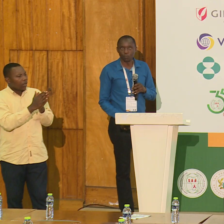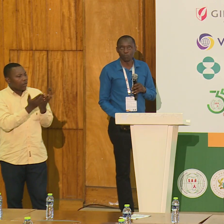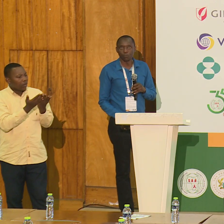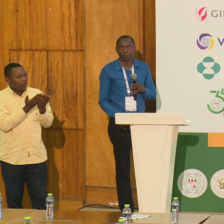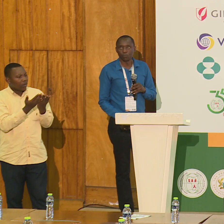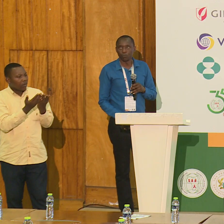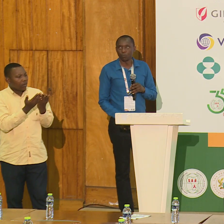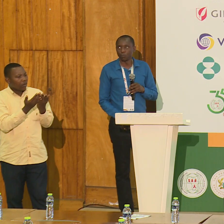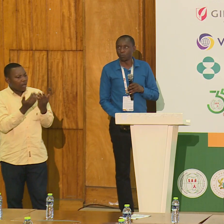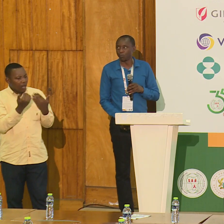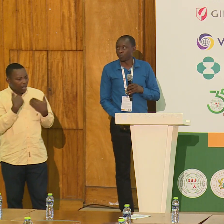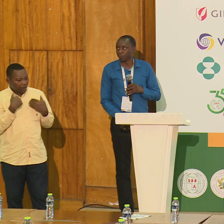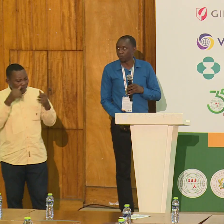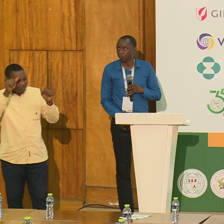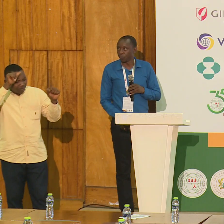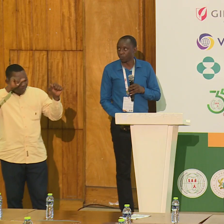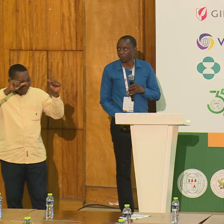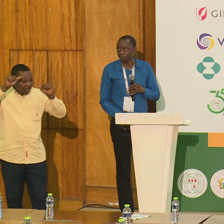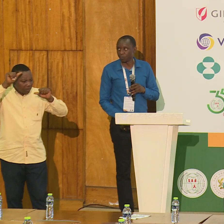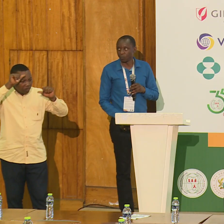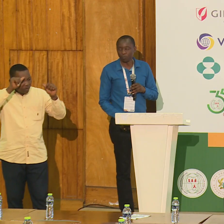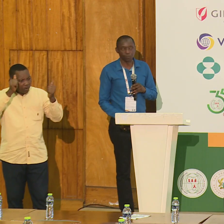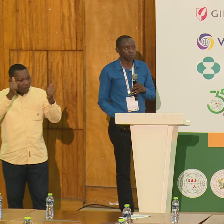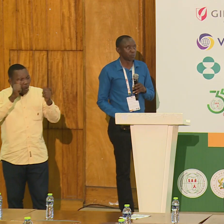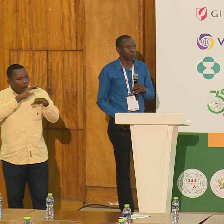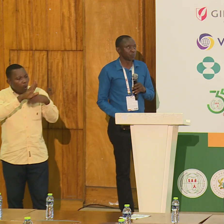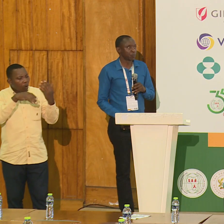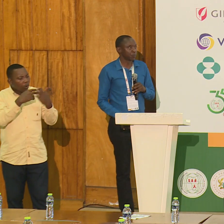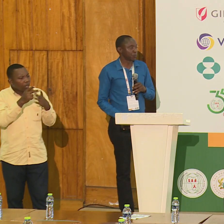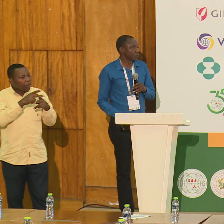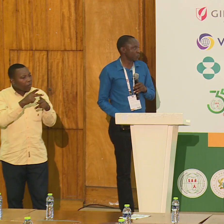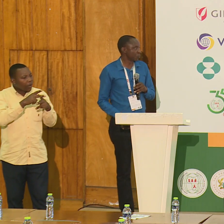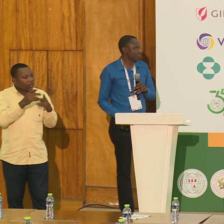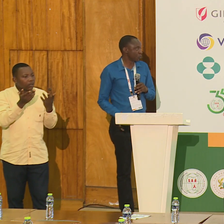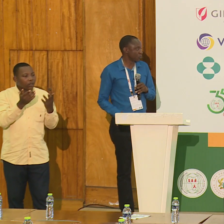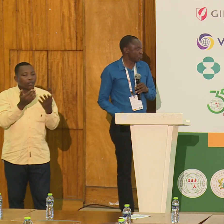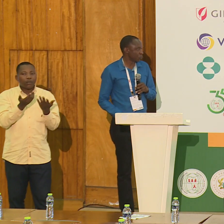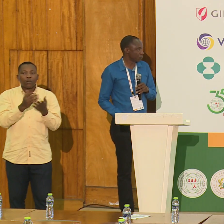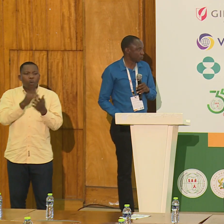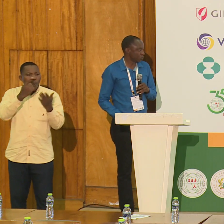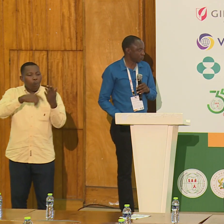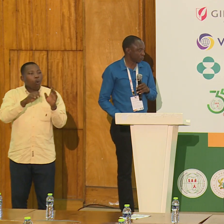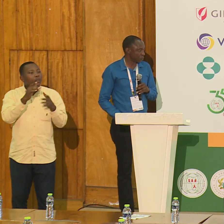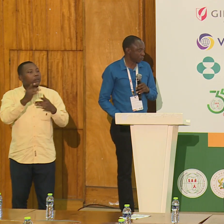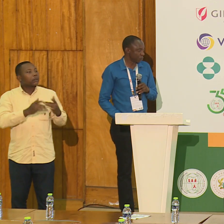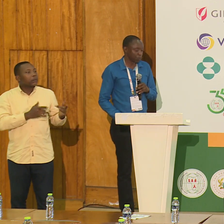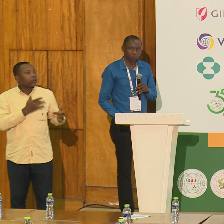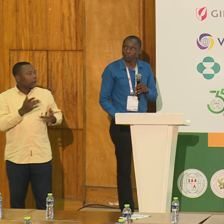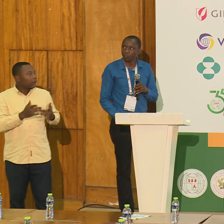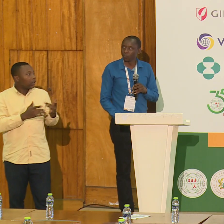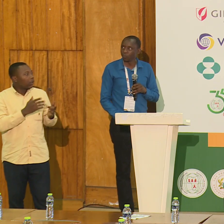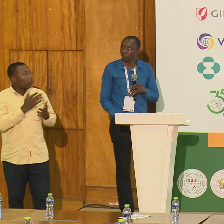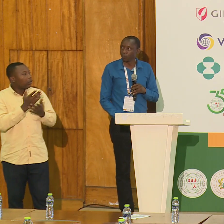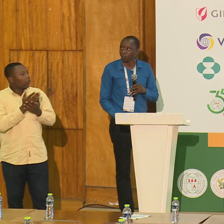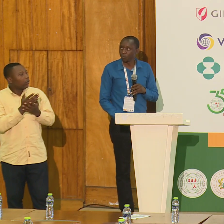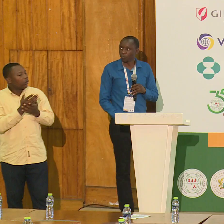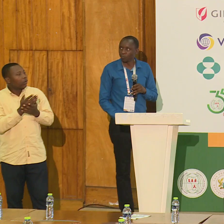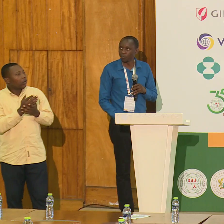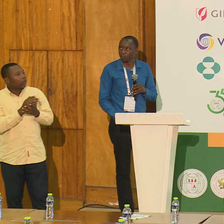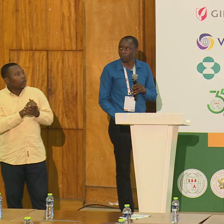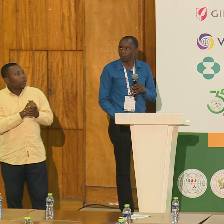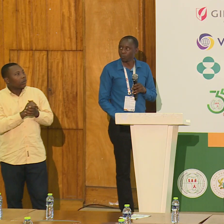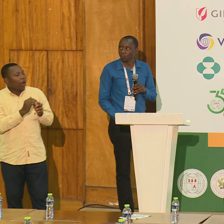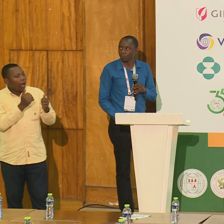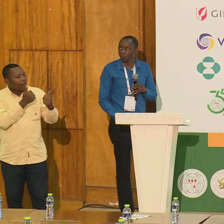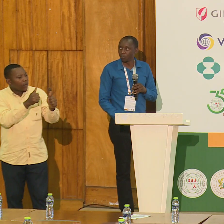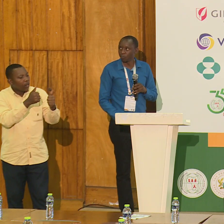assessment of their practices? In other words, what kind of practice are they following?